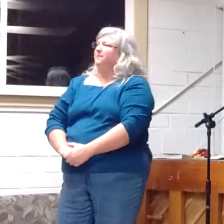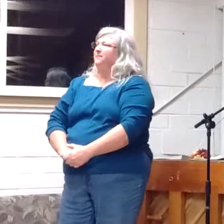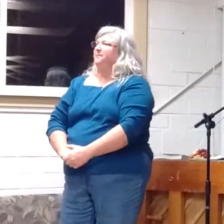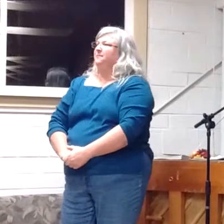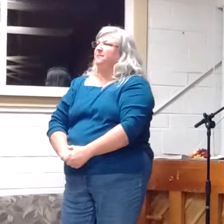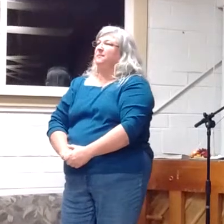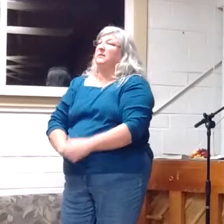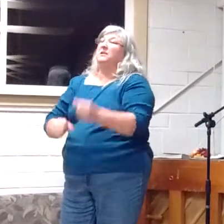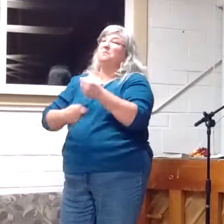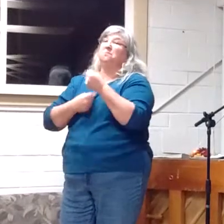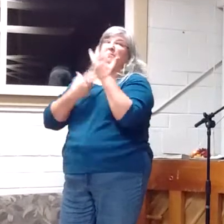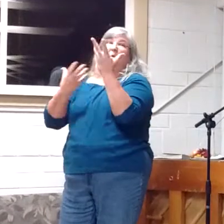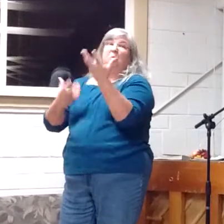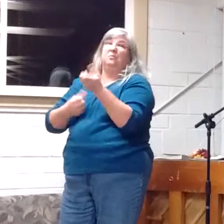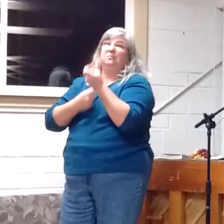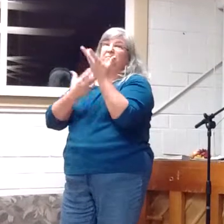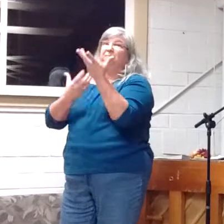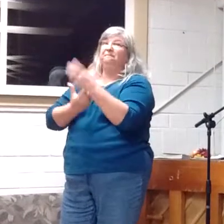So this poem